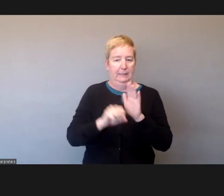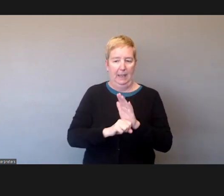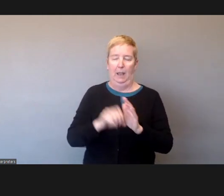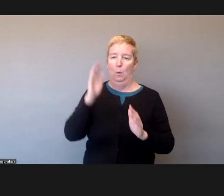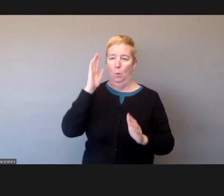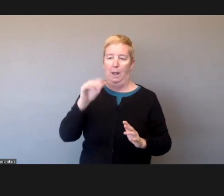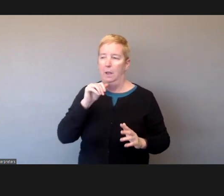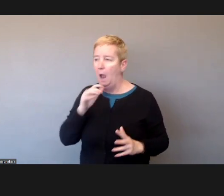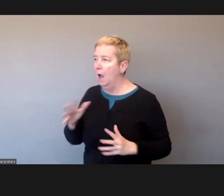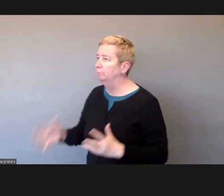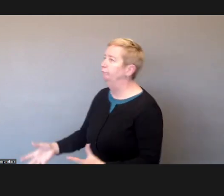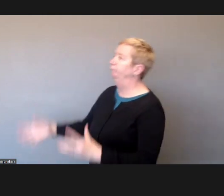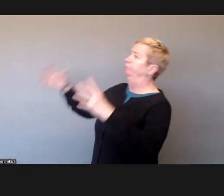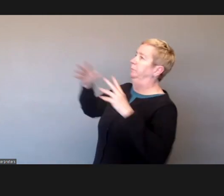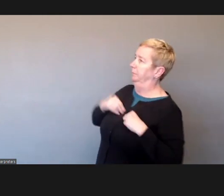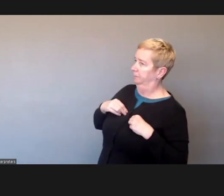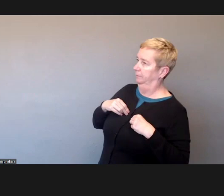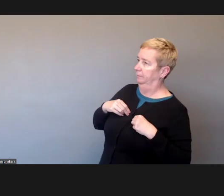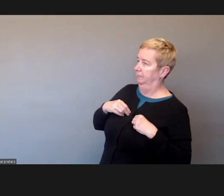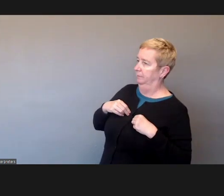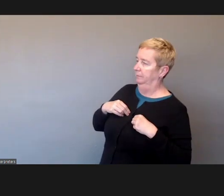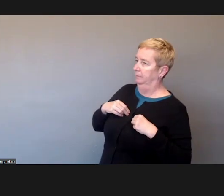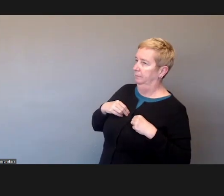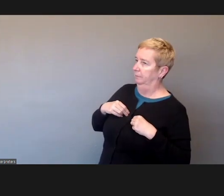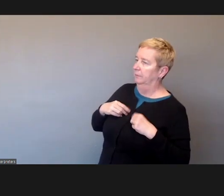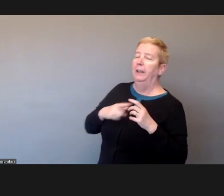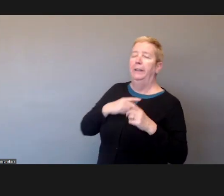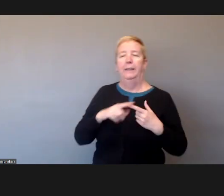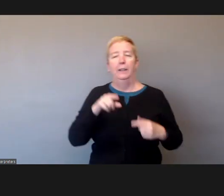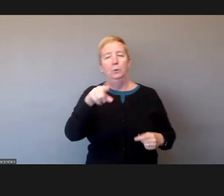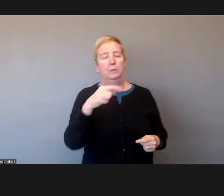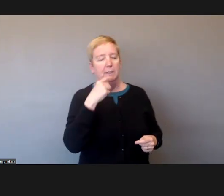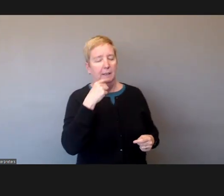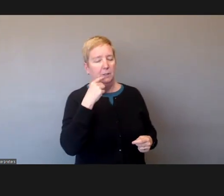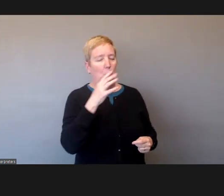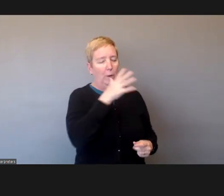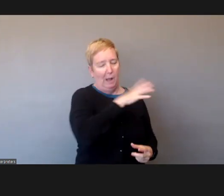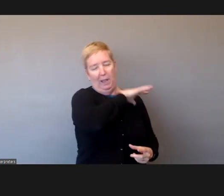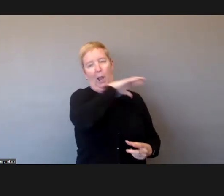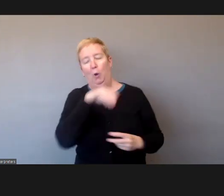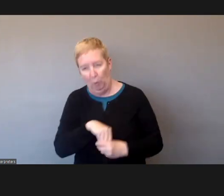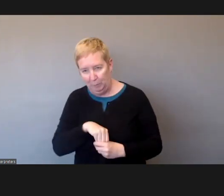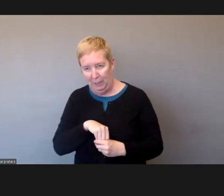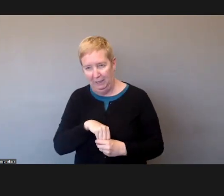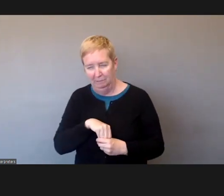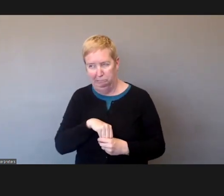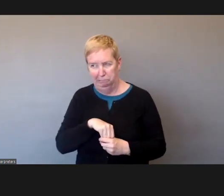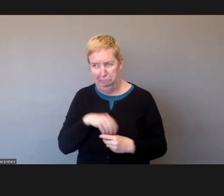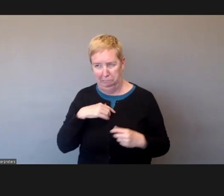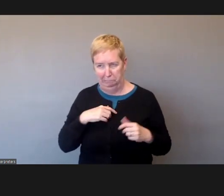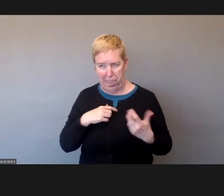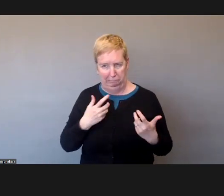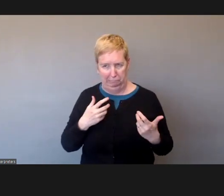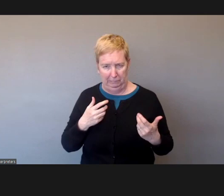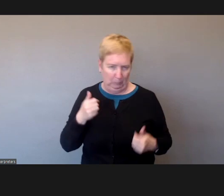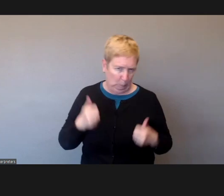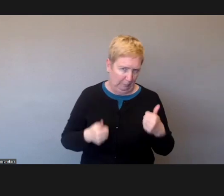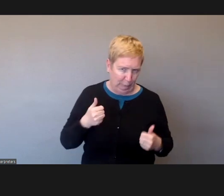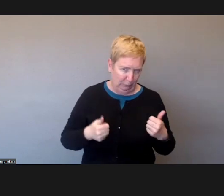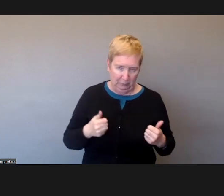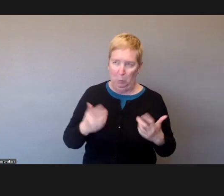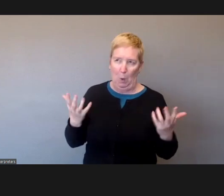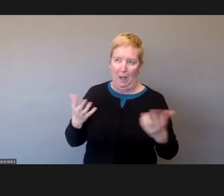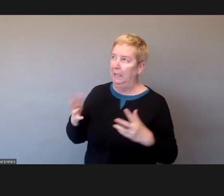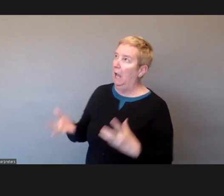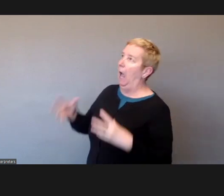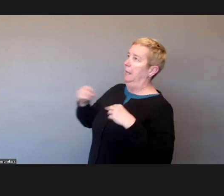them, and you ended by saying that you will be incorporating them on a weekly basis. So I'm not actually sure what either of those things mean,